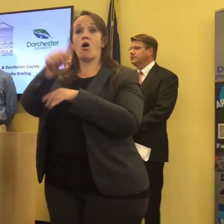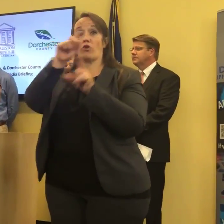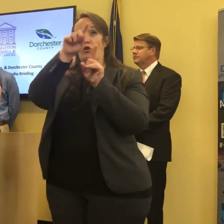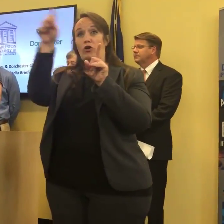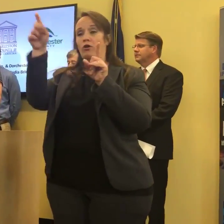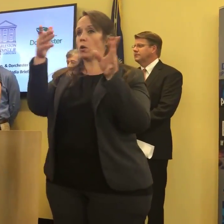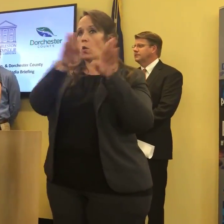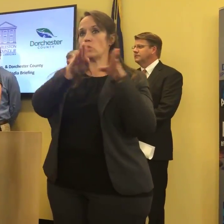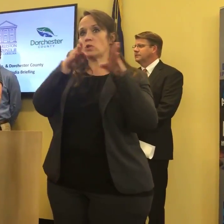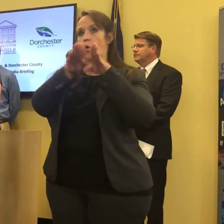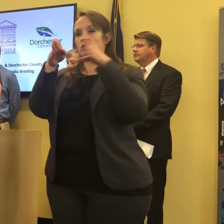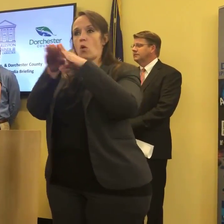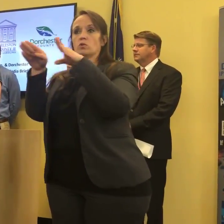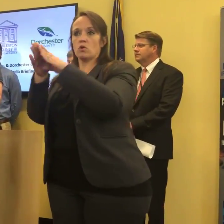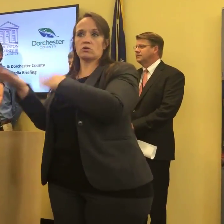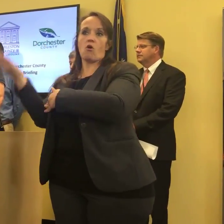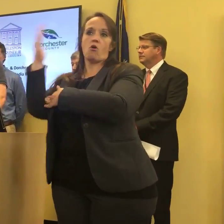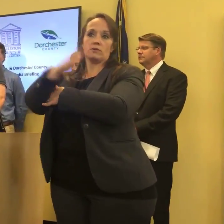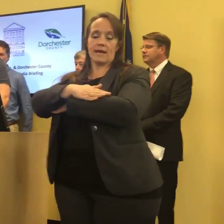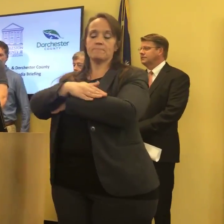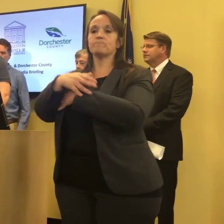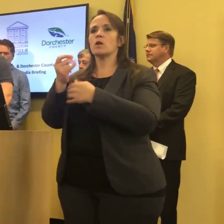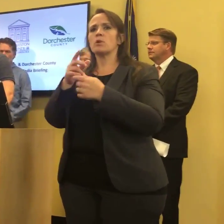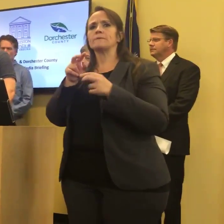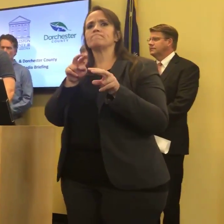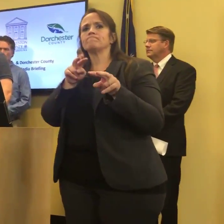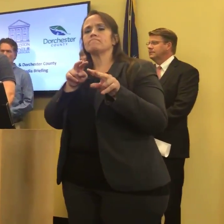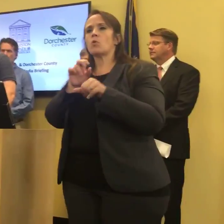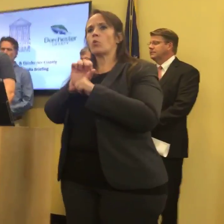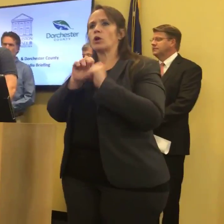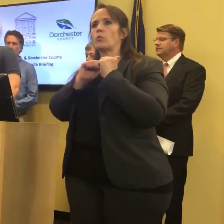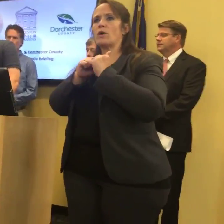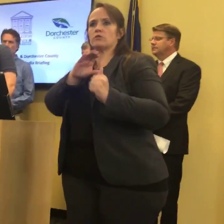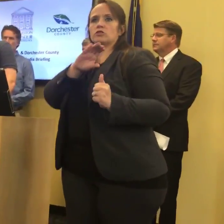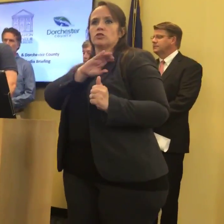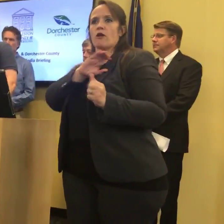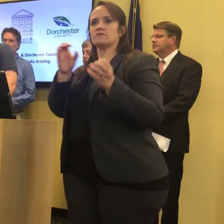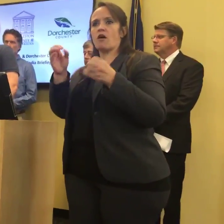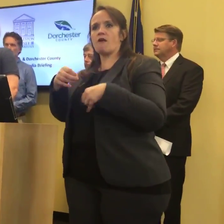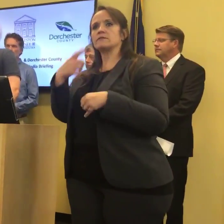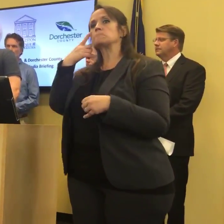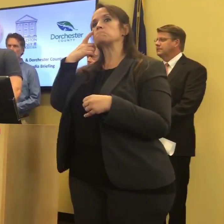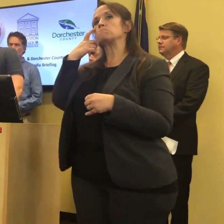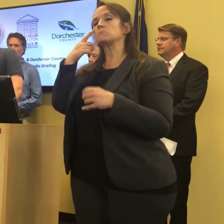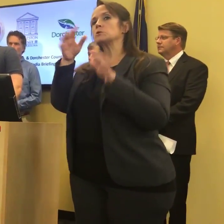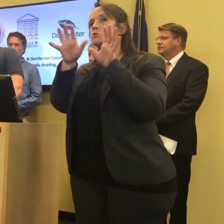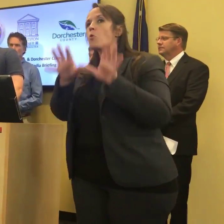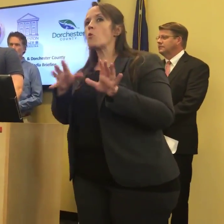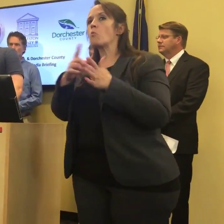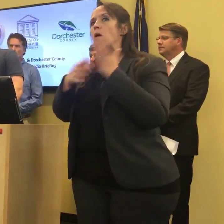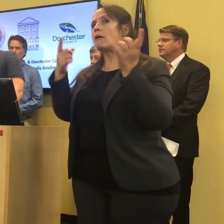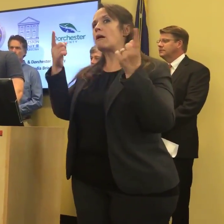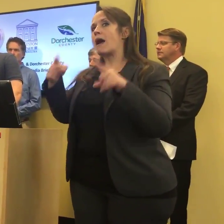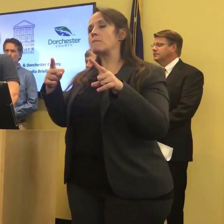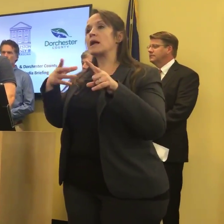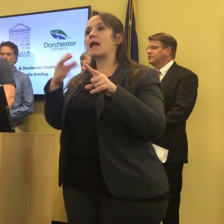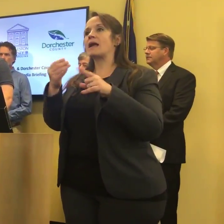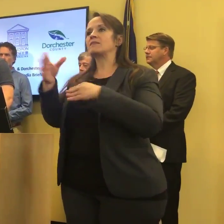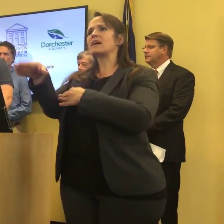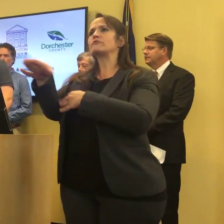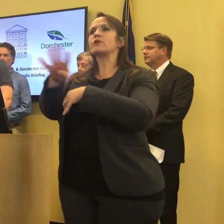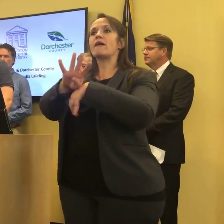Berkeley County EPD has been working with the Sheriff's Office to monitor the storm. We will be delivering a joint message with the Sheriff this afternoon at